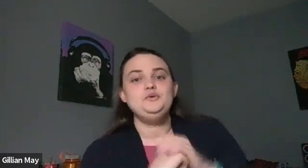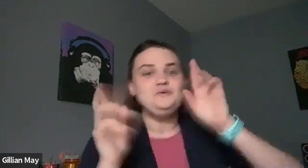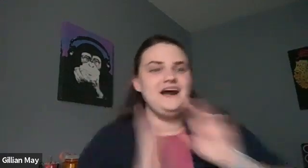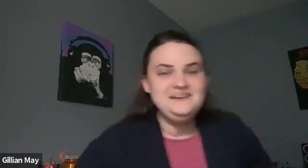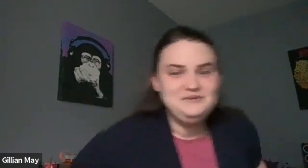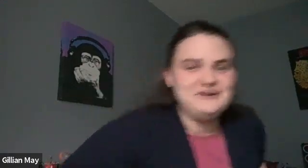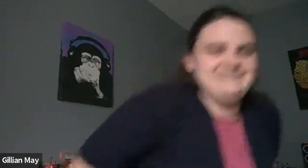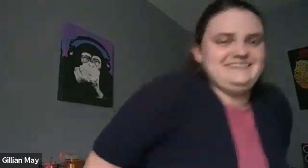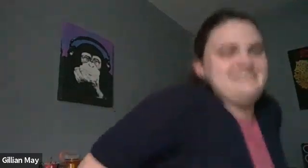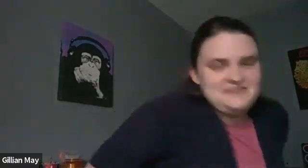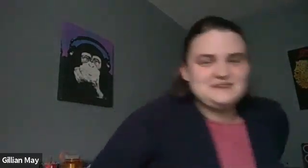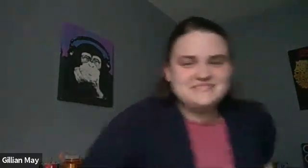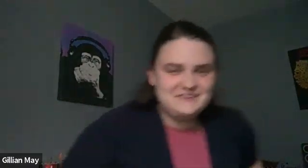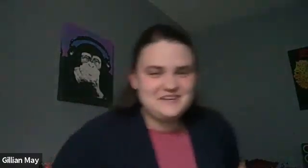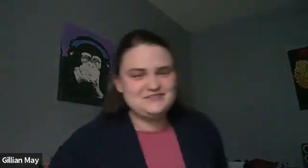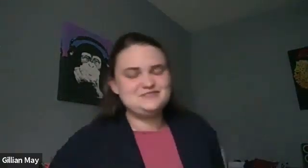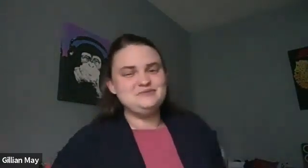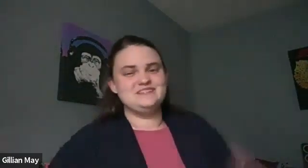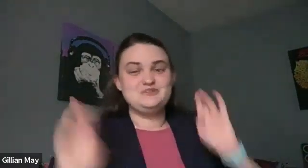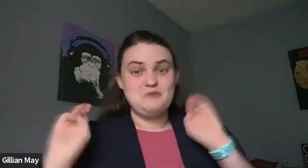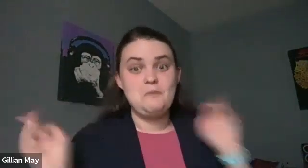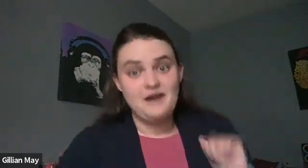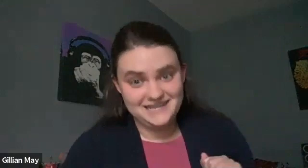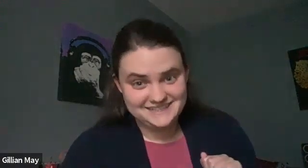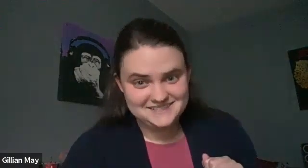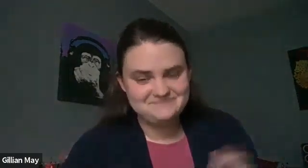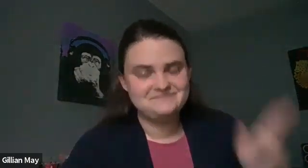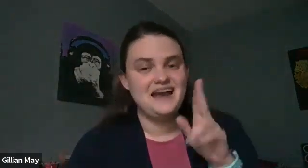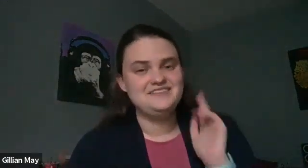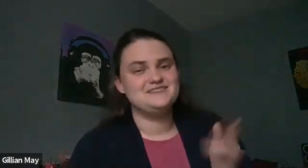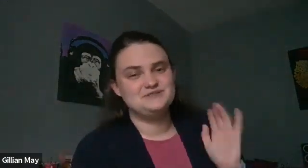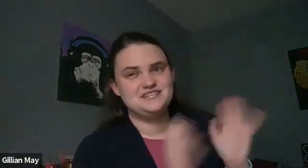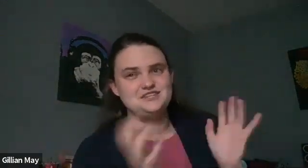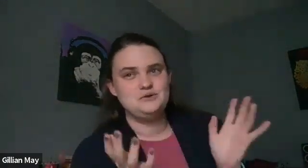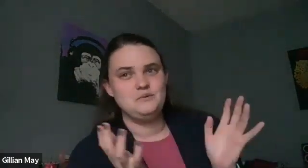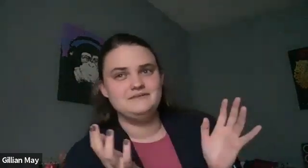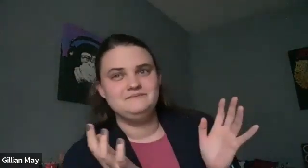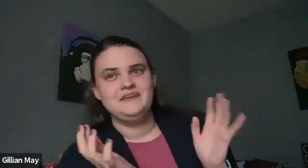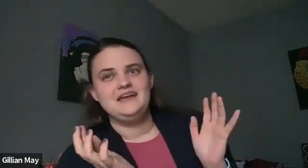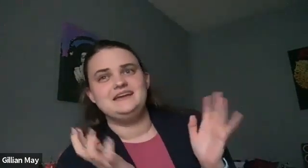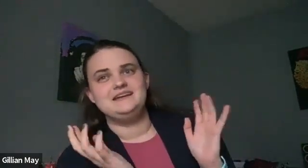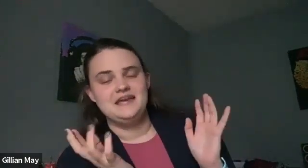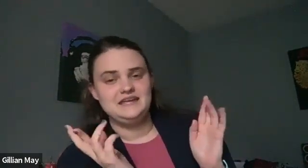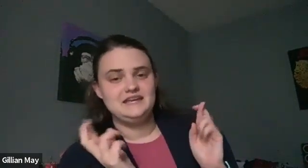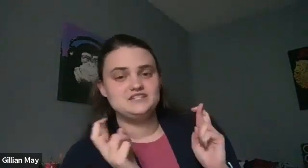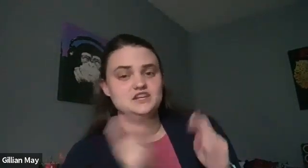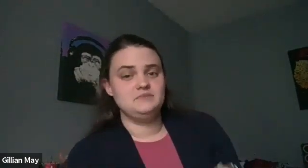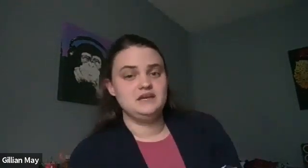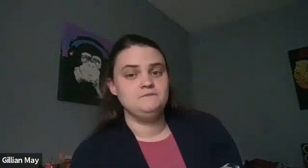Ooh, I know one. Now that I'm sitting there thinking of a school one. So robotics. I think this one's such a cool one. And it is going to be,